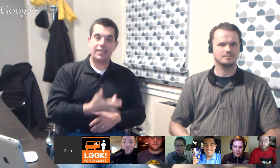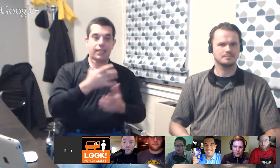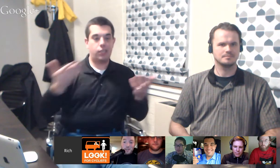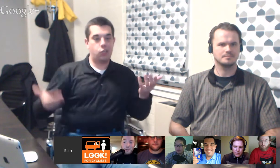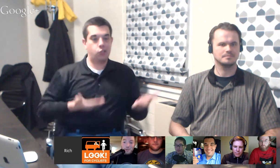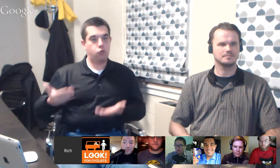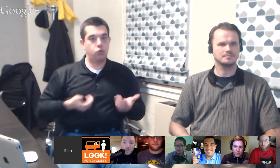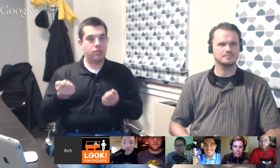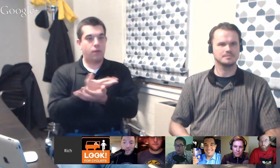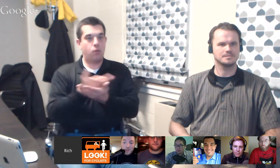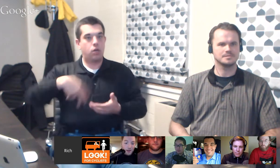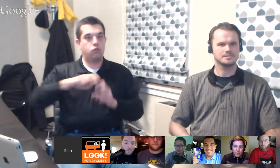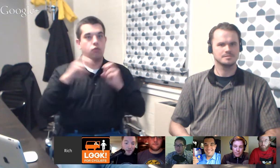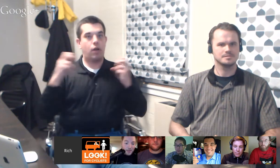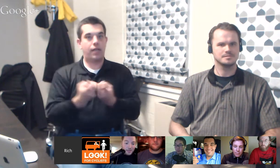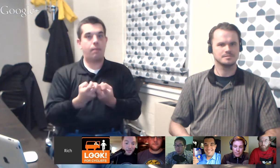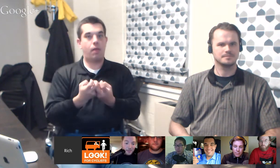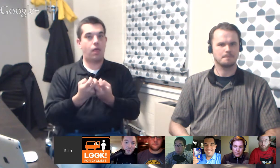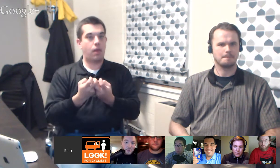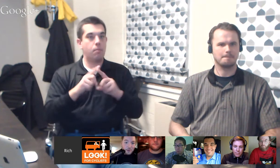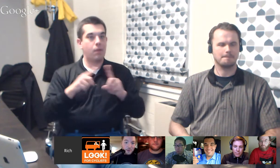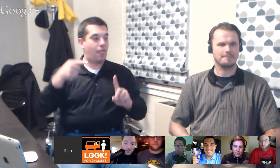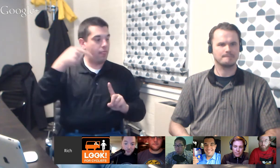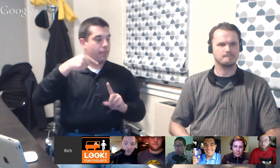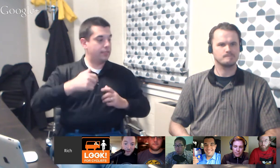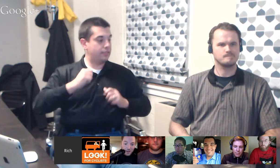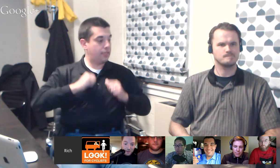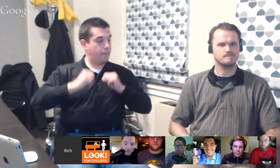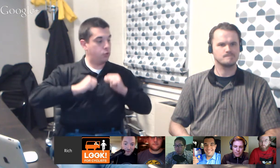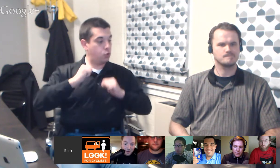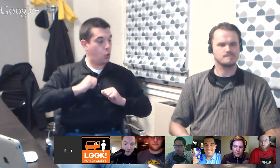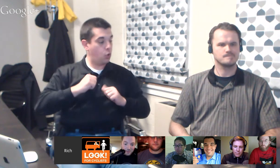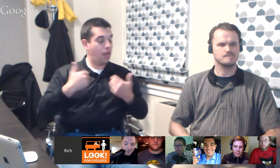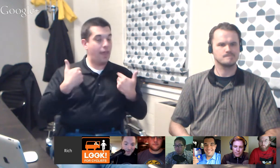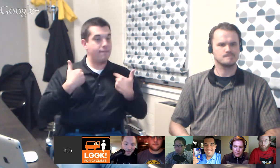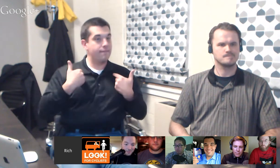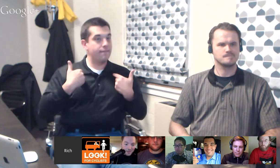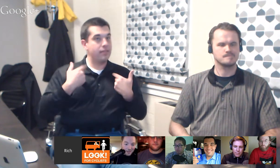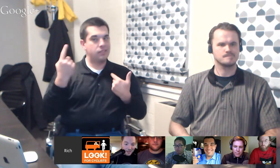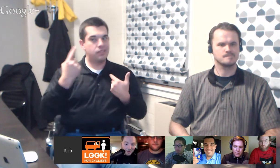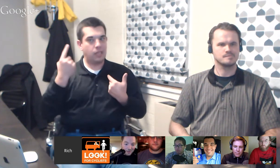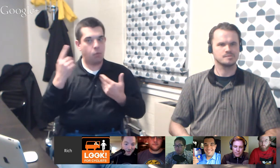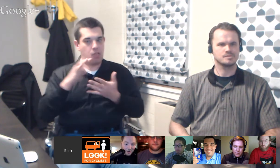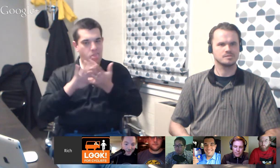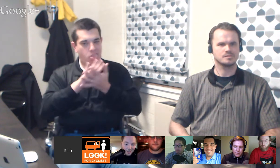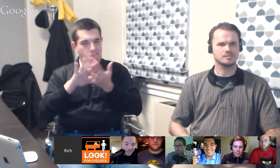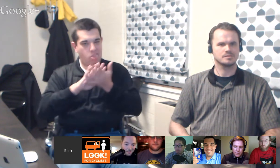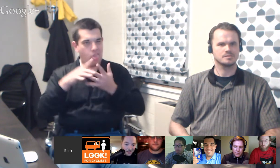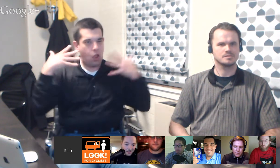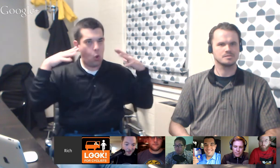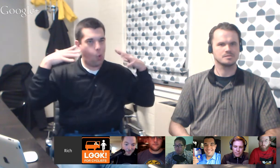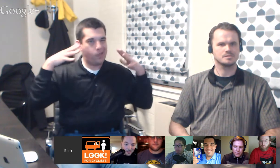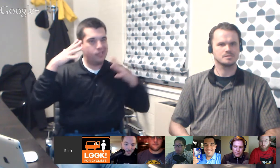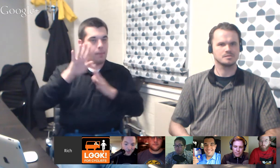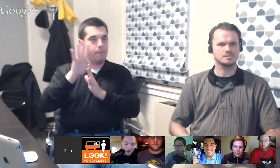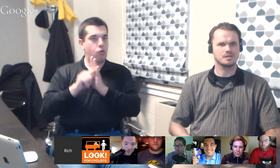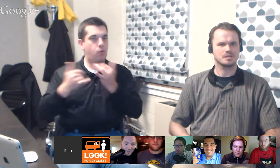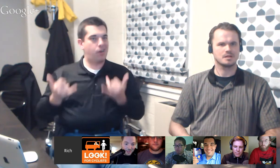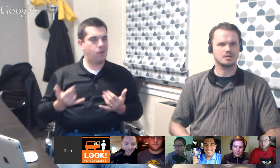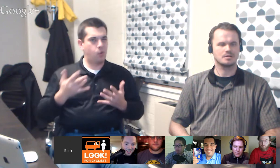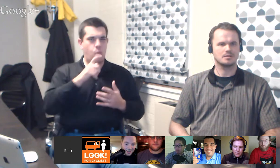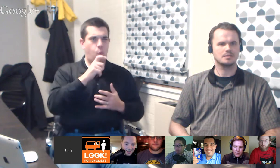at the roundtable, but in this episode, which I have, somebody's making a little bit of noise in the background, so I'm not really